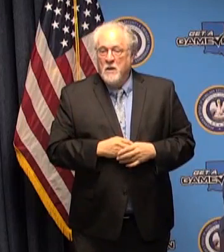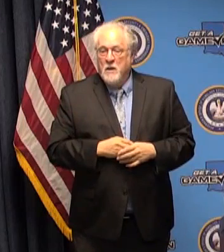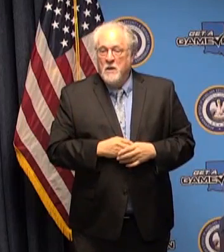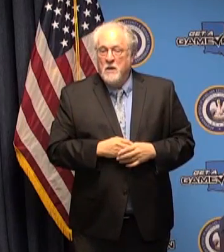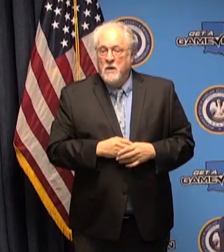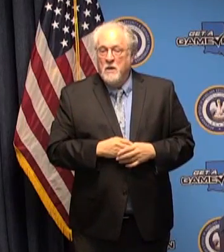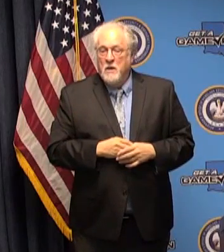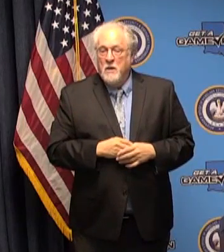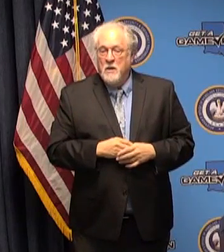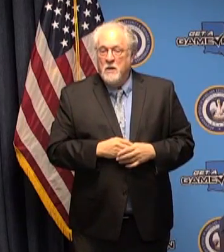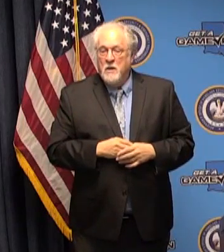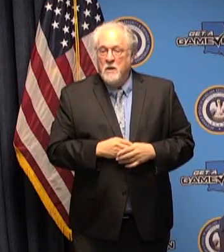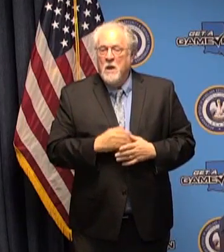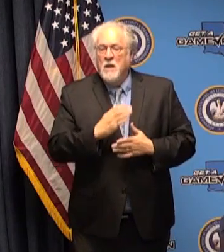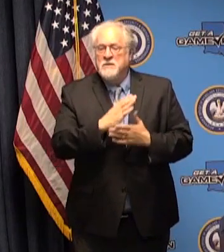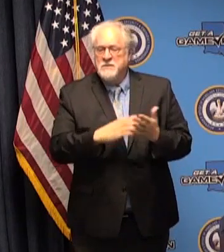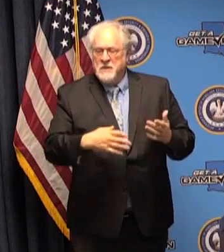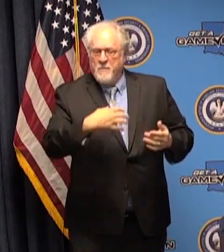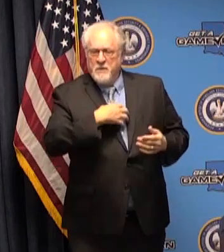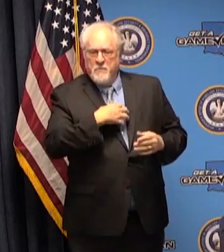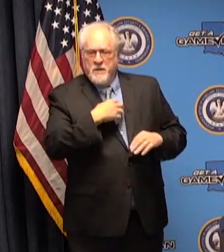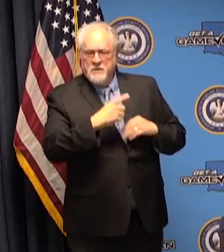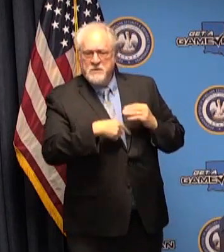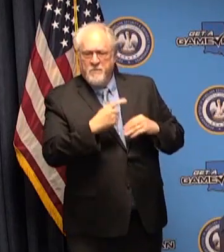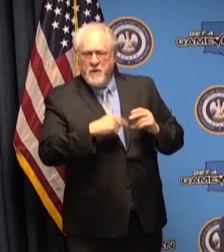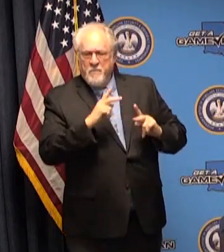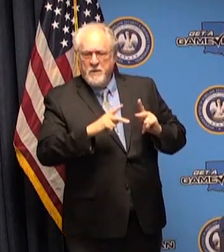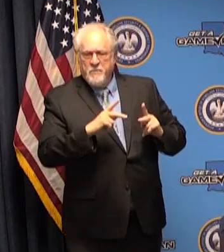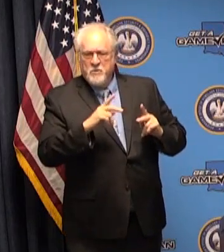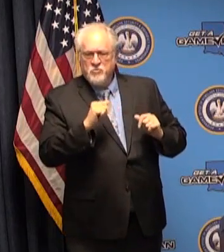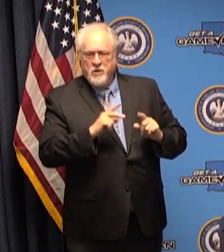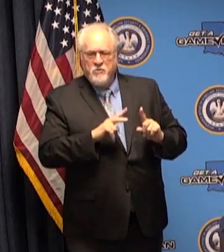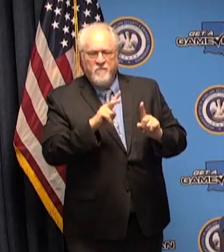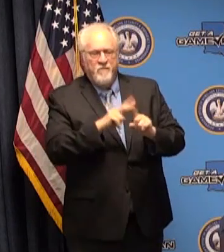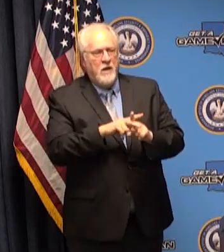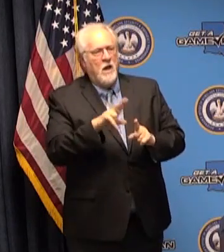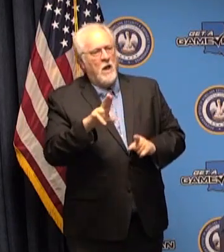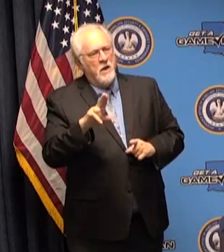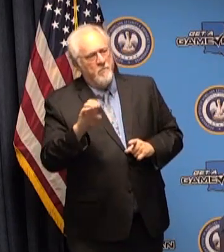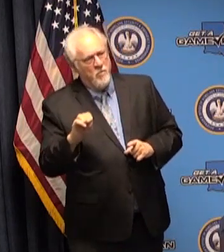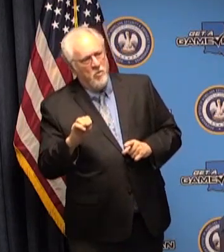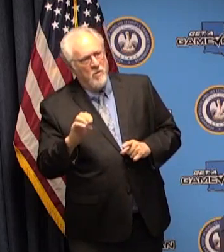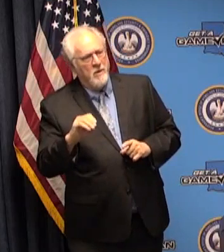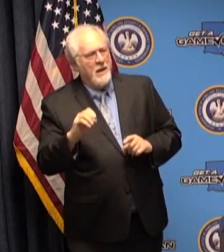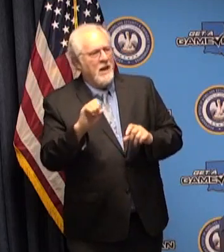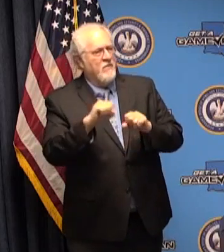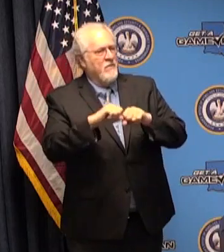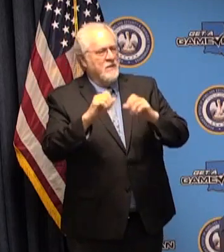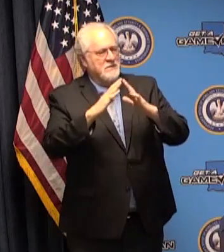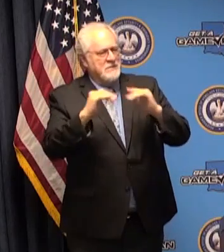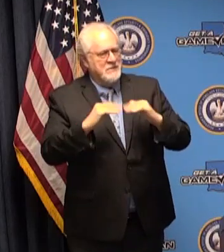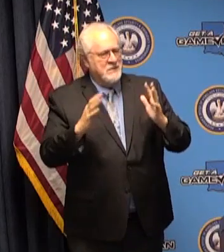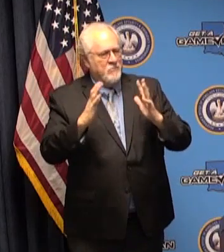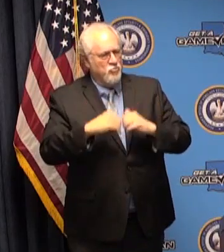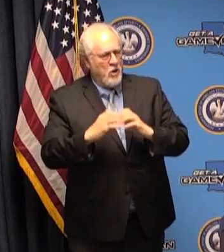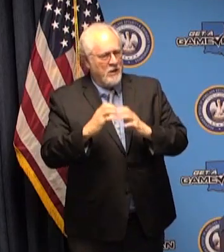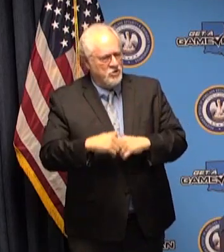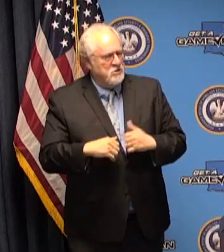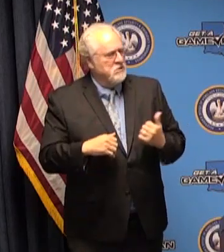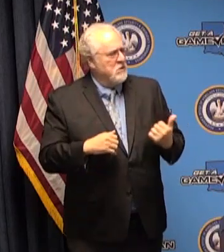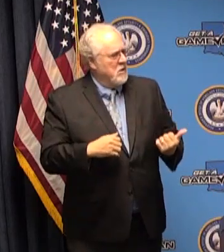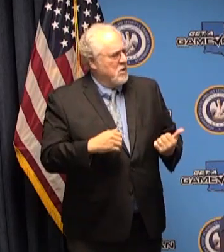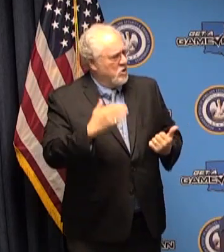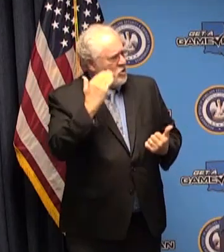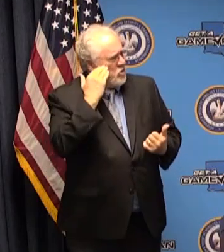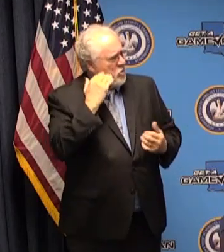been some complaints about people trying to file unemployment and the system continuing to crash. And Yeah. are